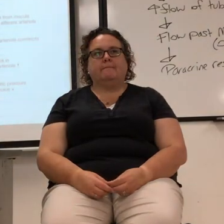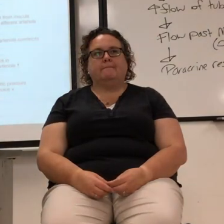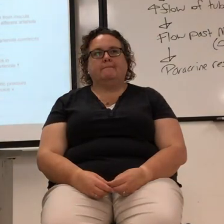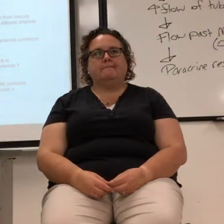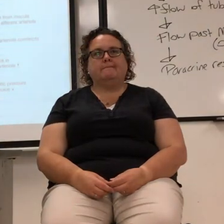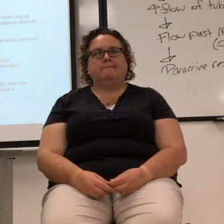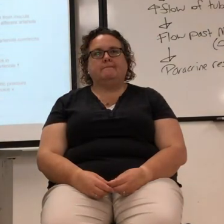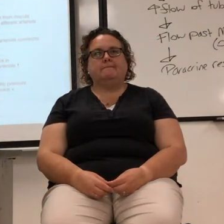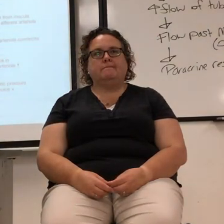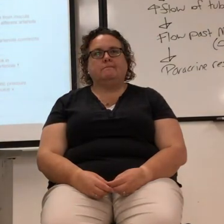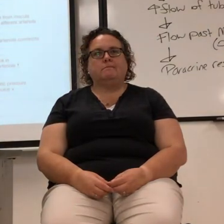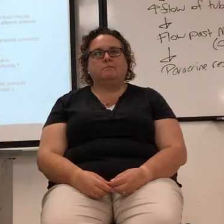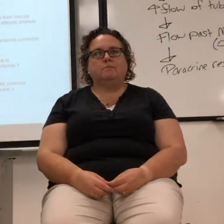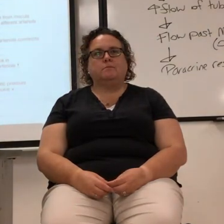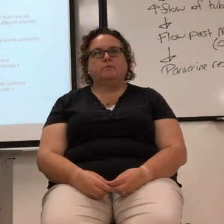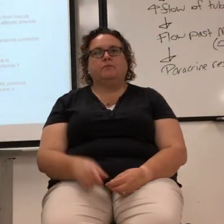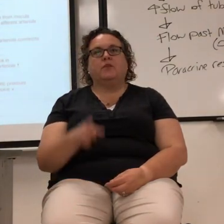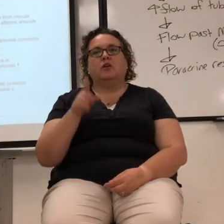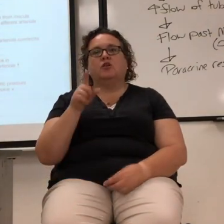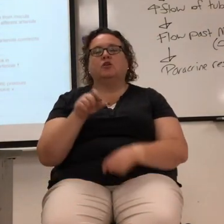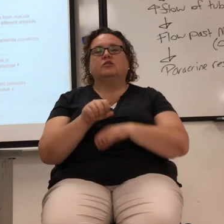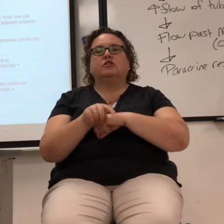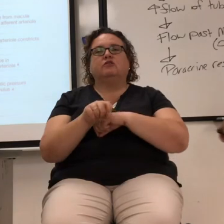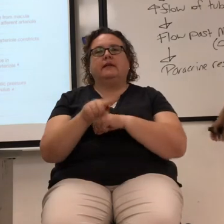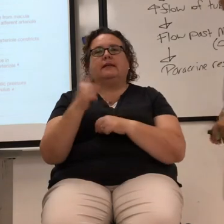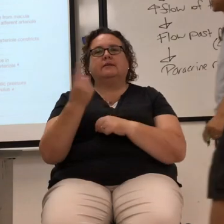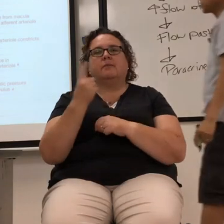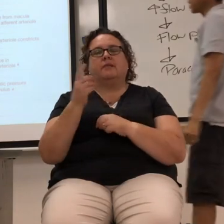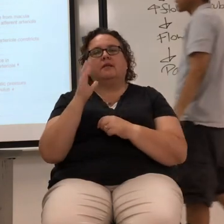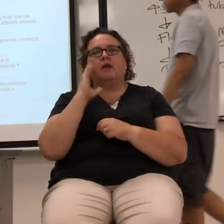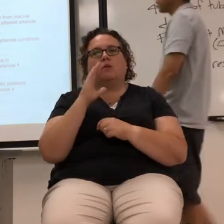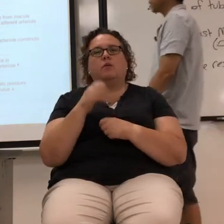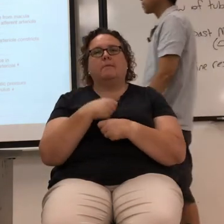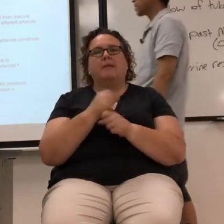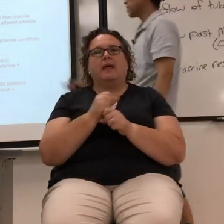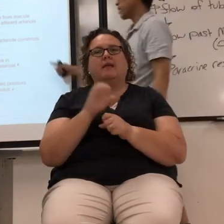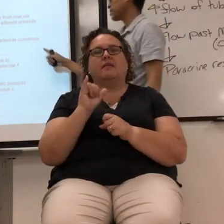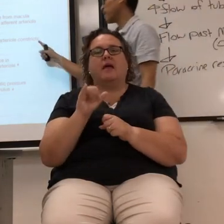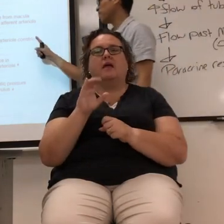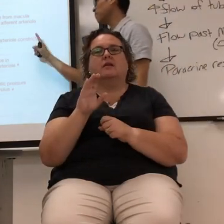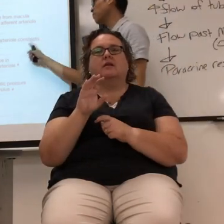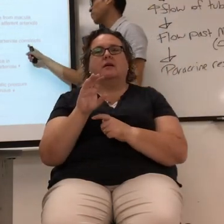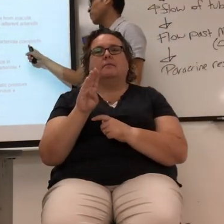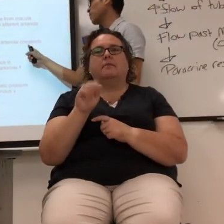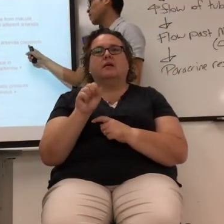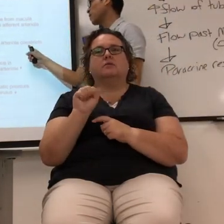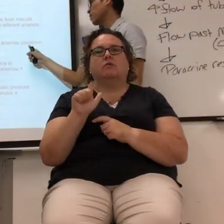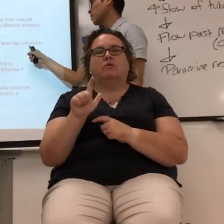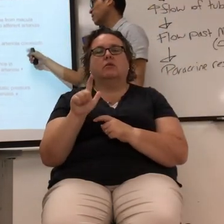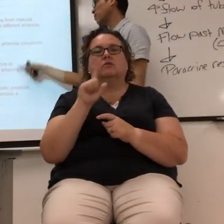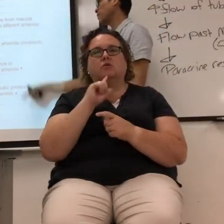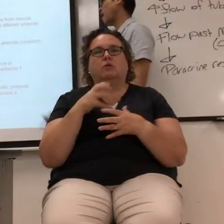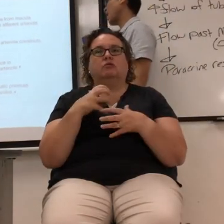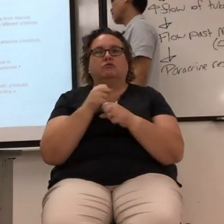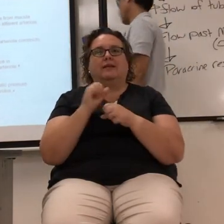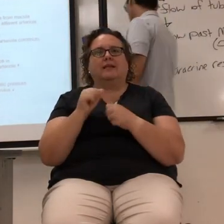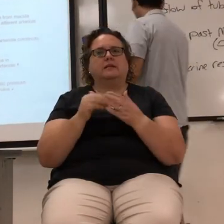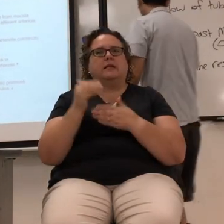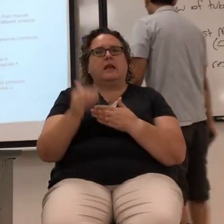You're secreting something that's going to make the afferent arterial vasoconstrict. So that's the next step.